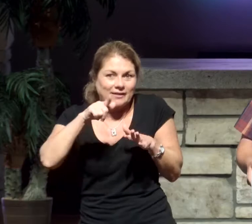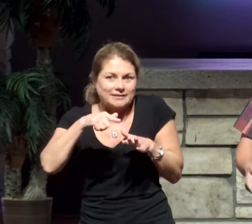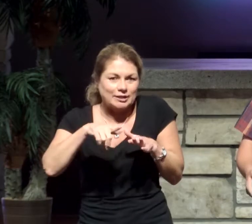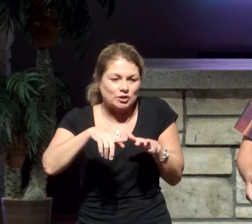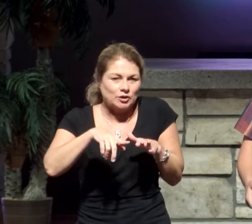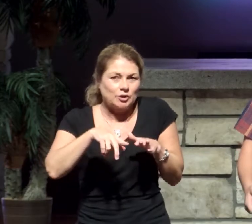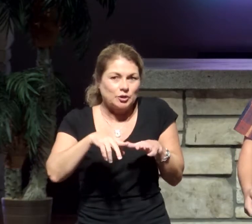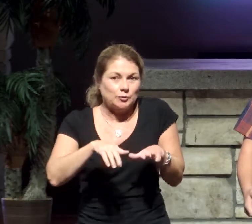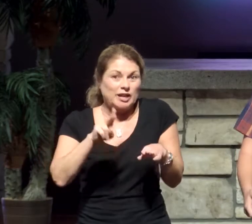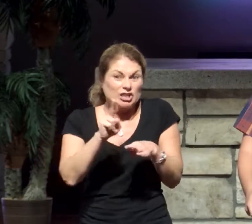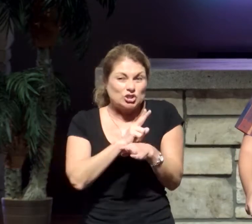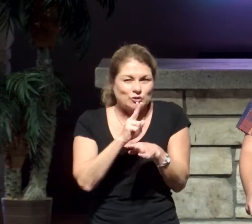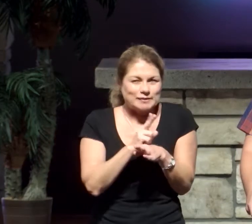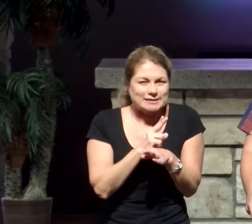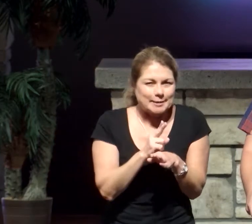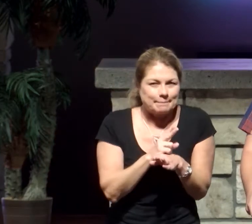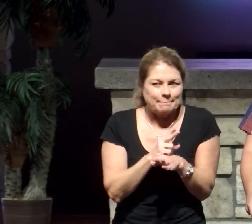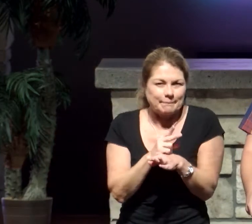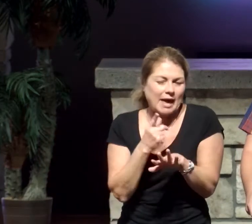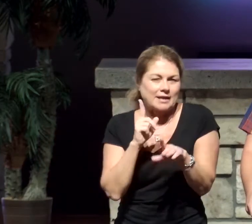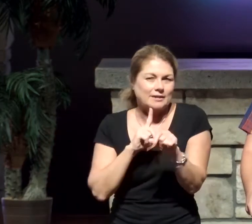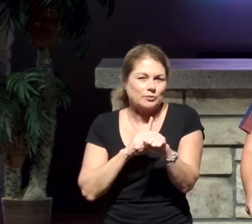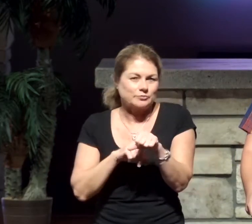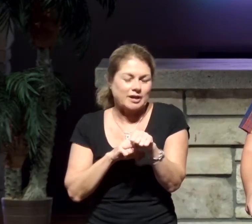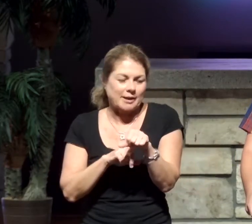and use them at the proper time.